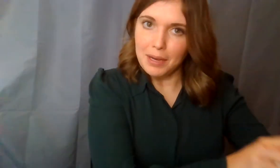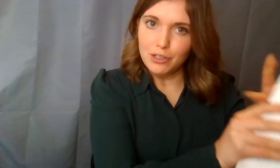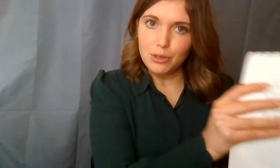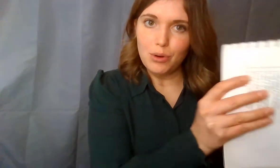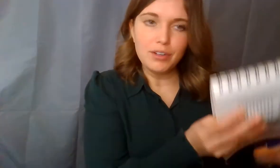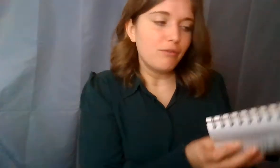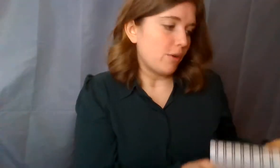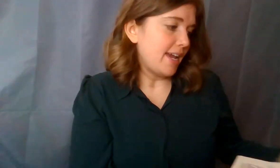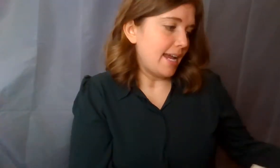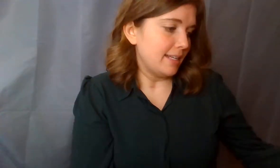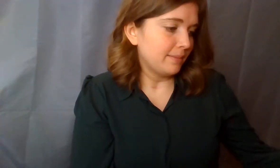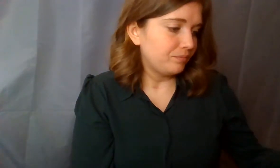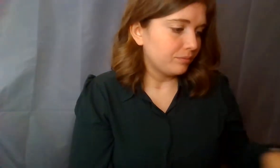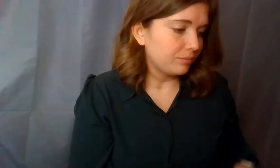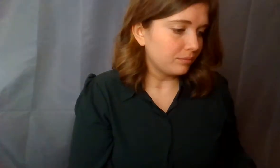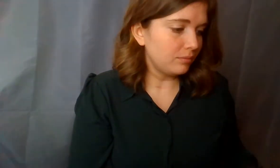page 248.